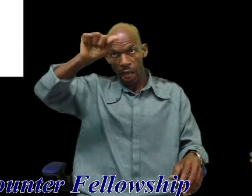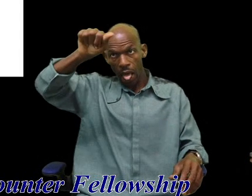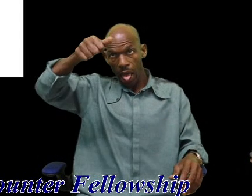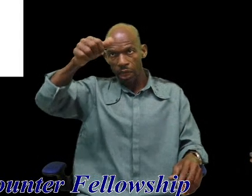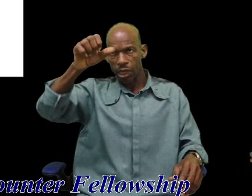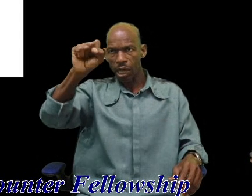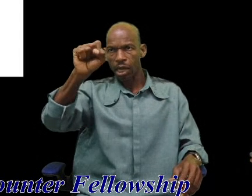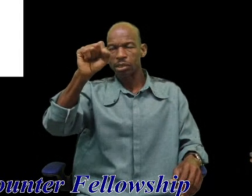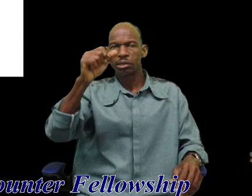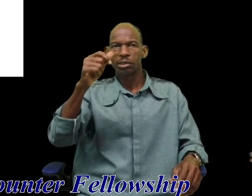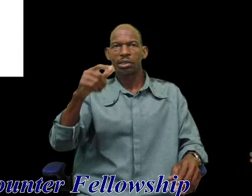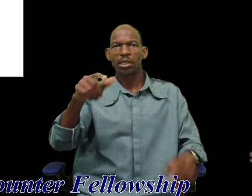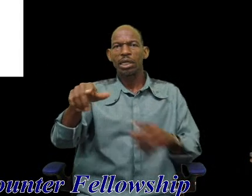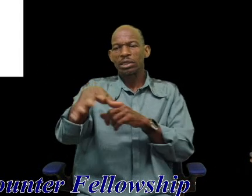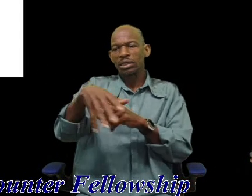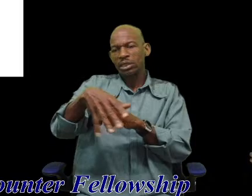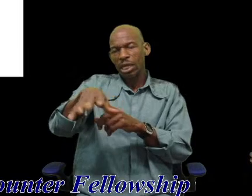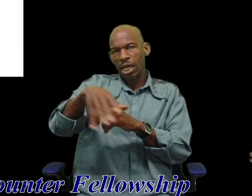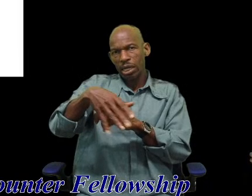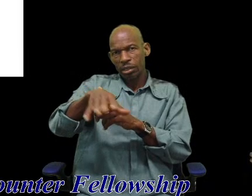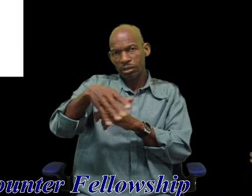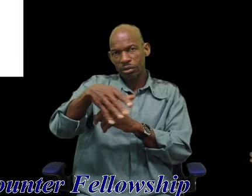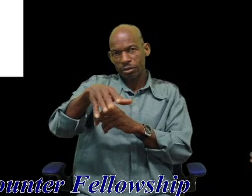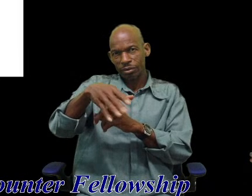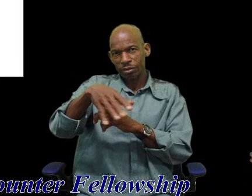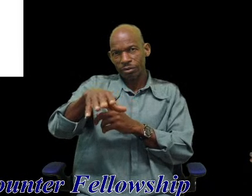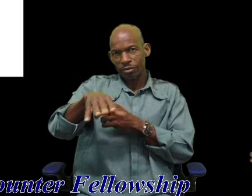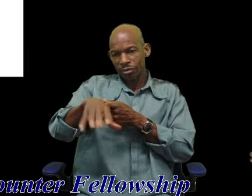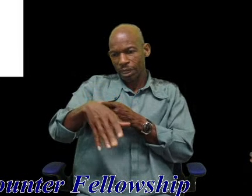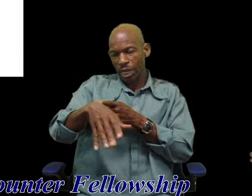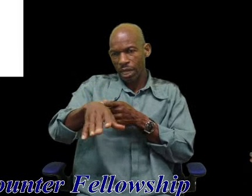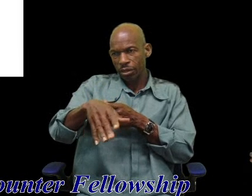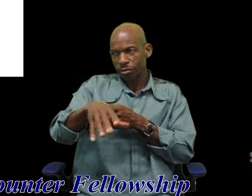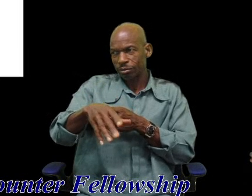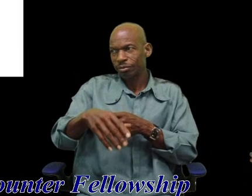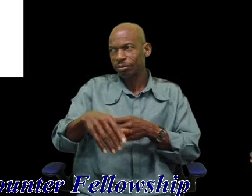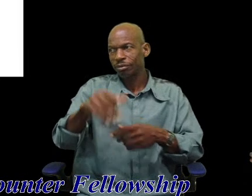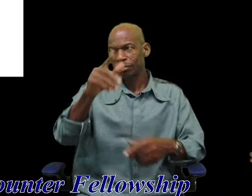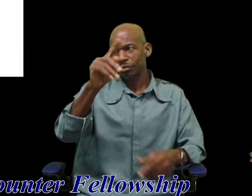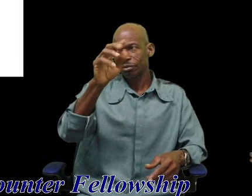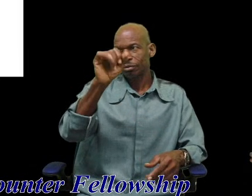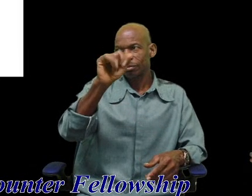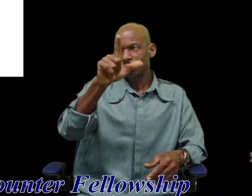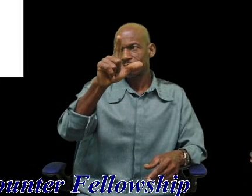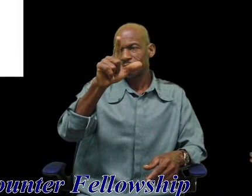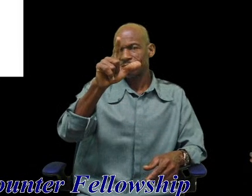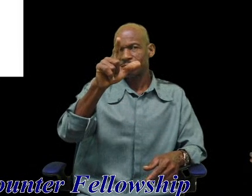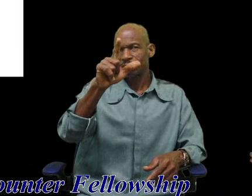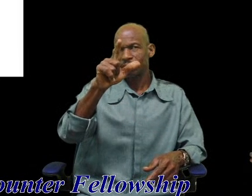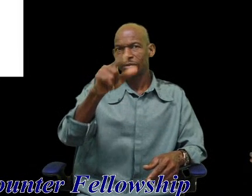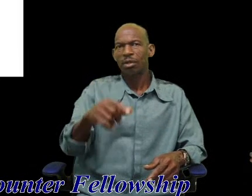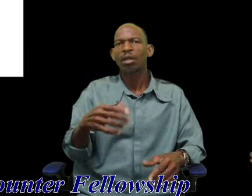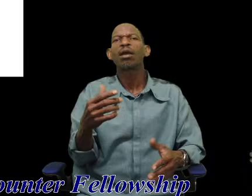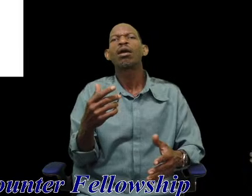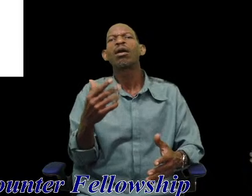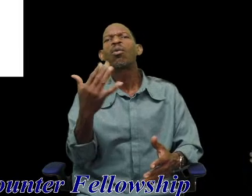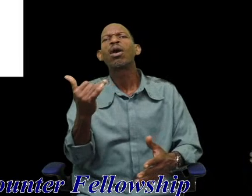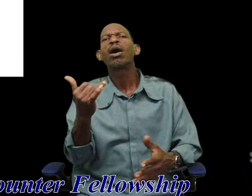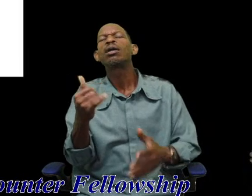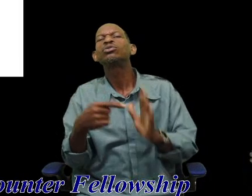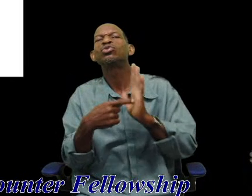The cat's tail. To show that the tail belongs to the